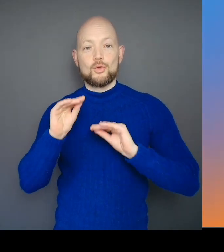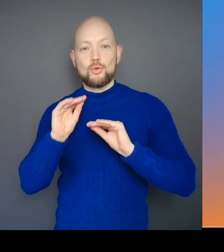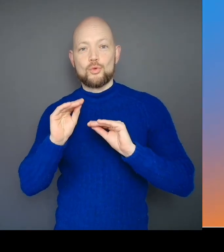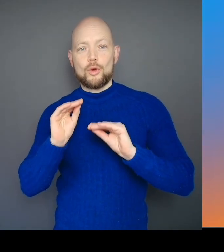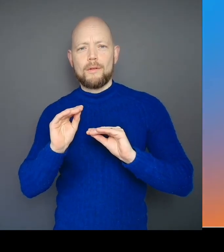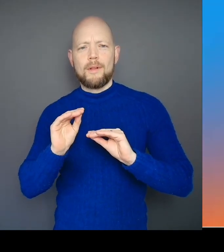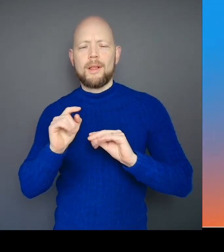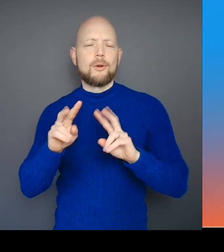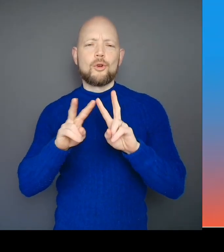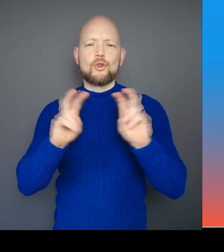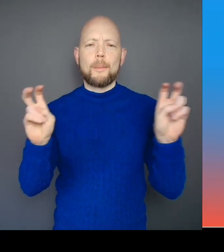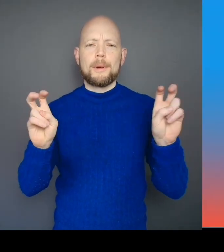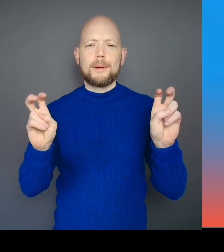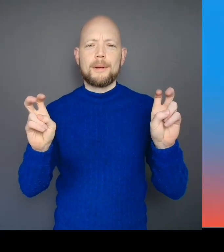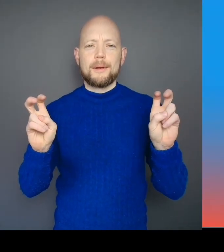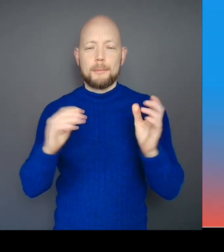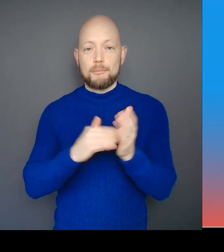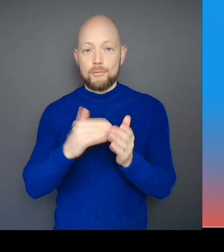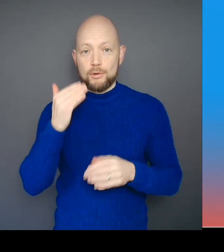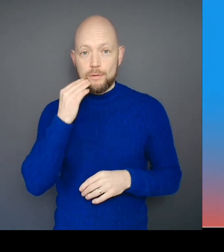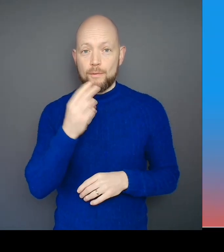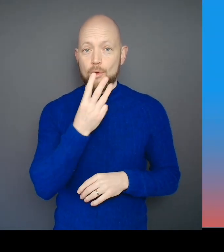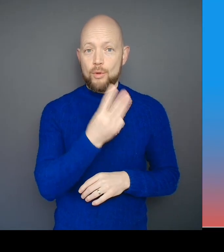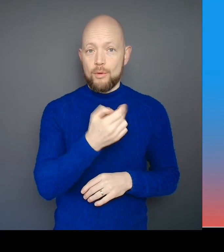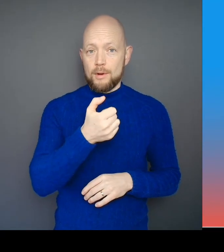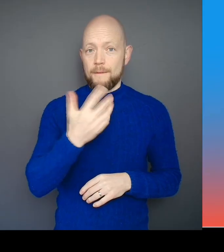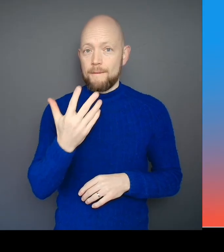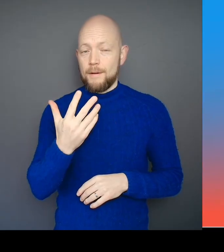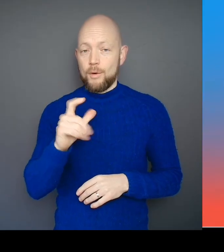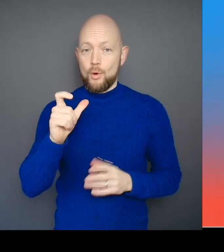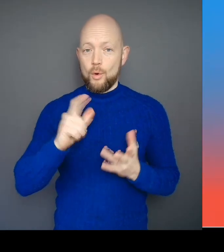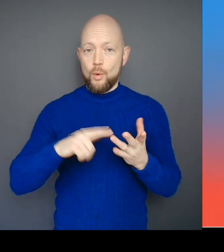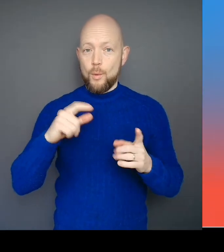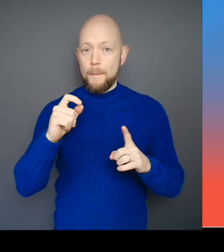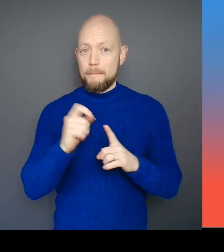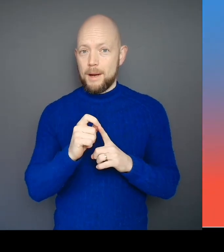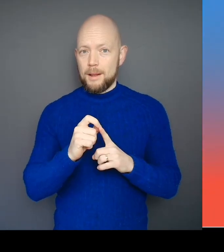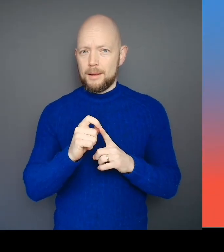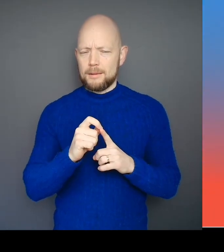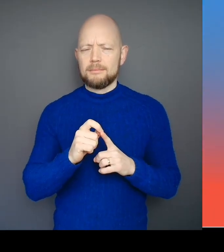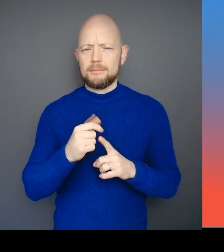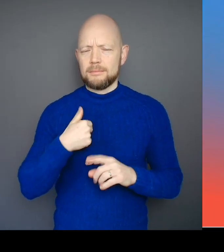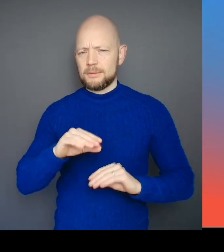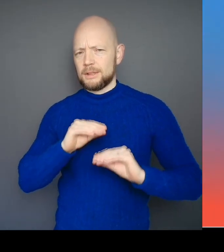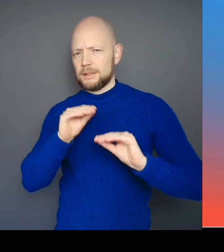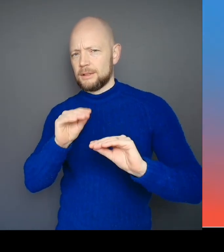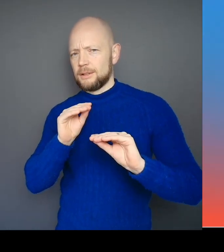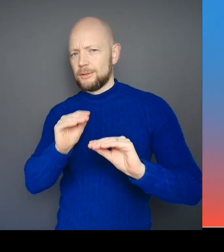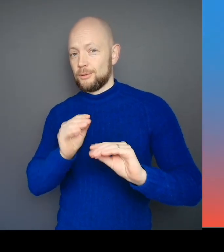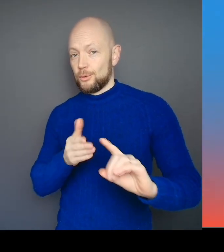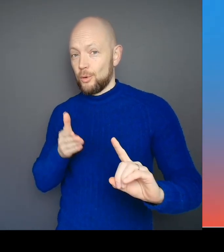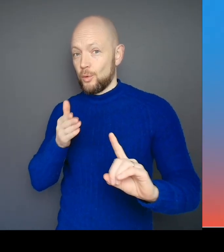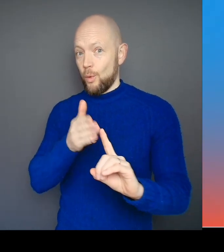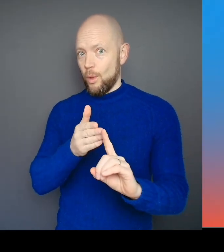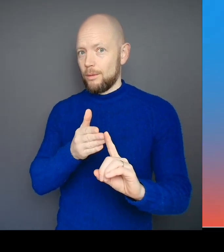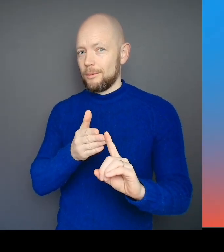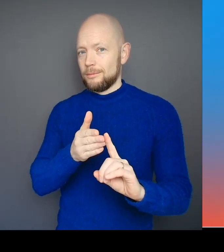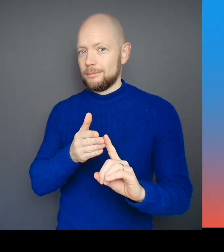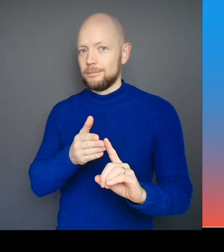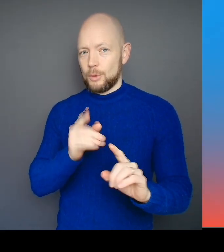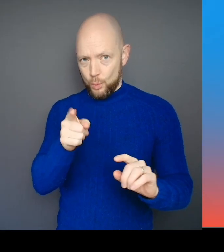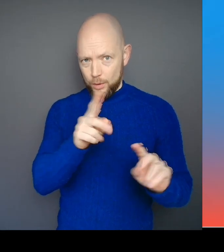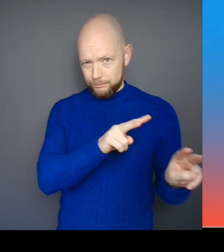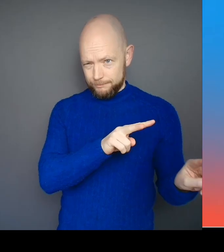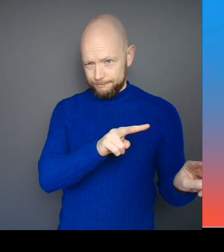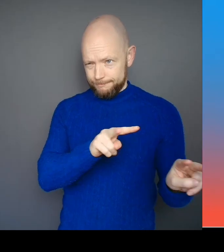Hello and welcome to this complete tutorial on Microsoft 365 Copilot. My goal here, and stick with me all the way through and we're going to get